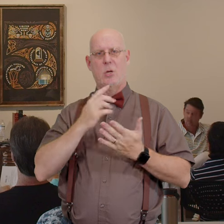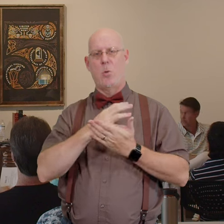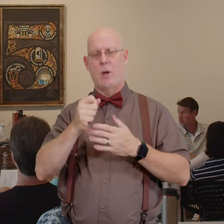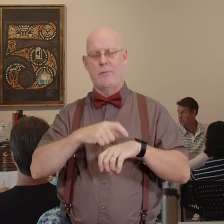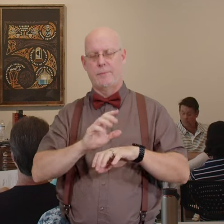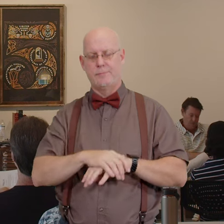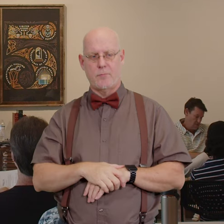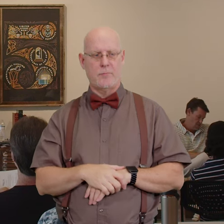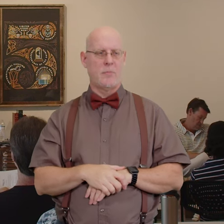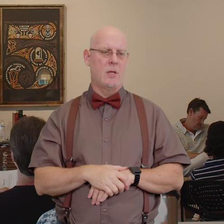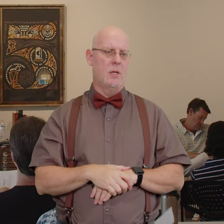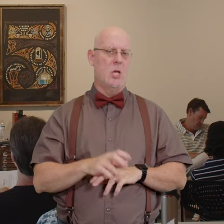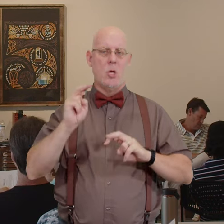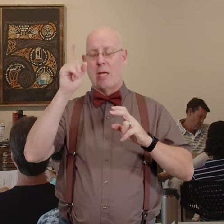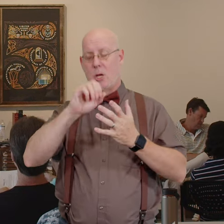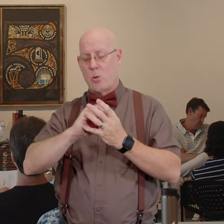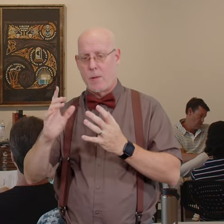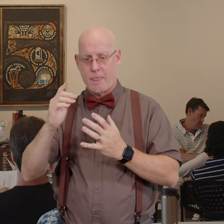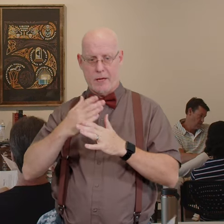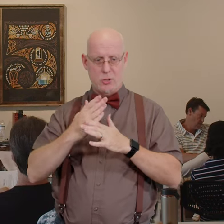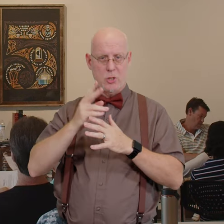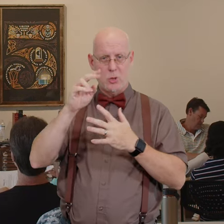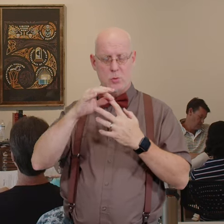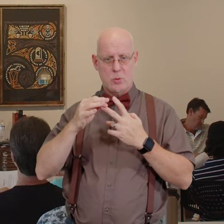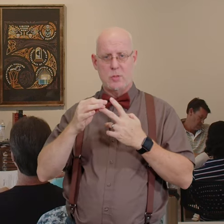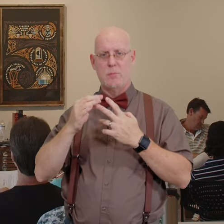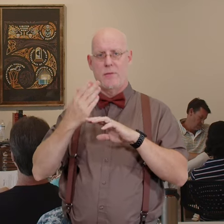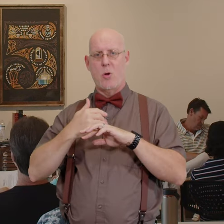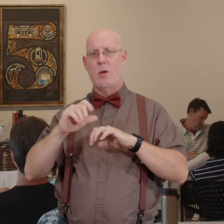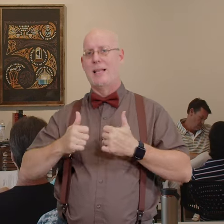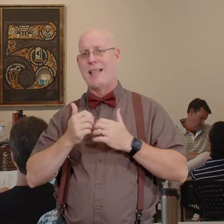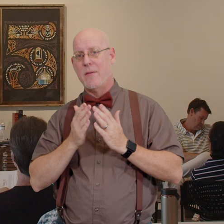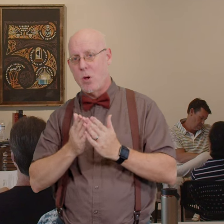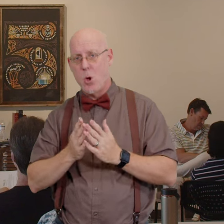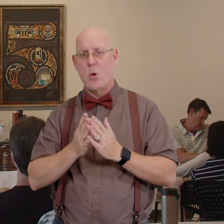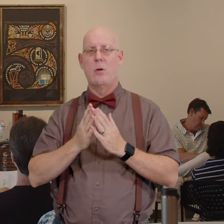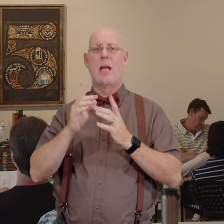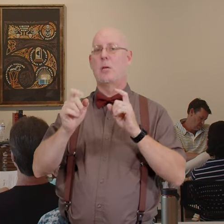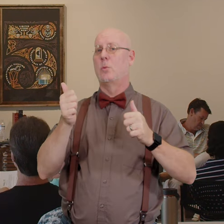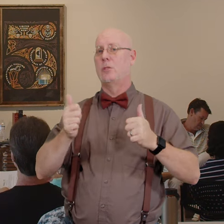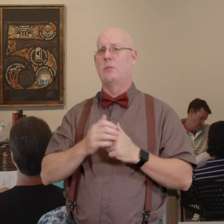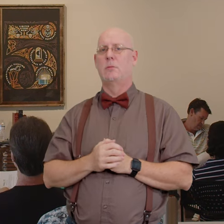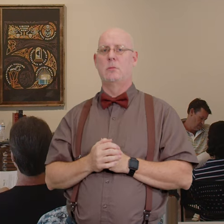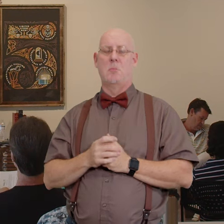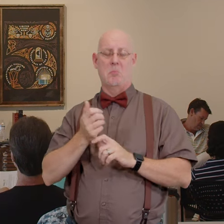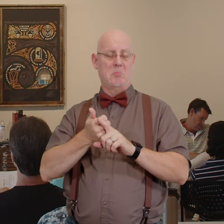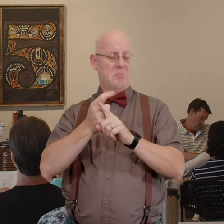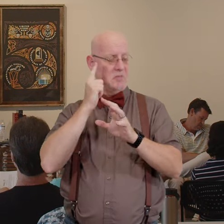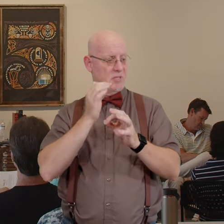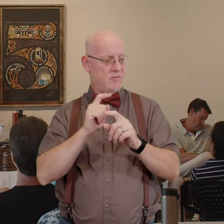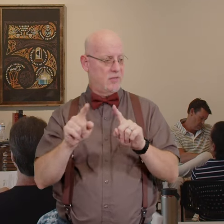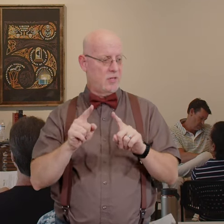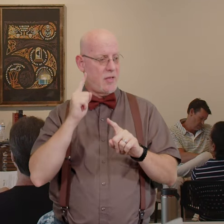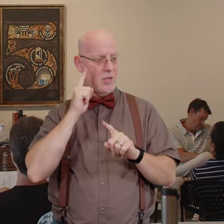I know, we're running out of time. We esteem the glory of God. So I shared the two analogies earlier, lifeboat. We just ask ourselves, which one? And you might come to a